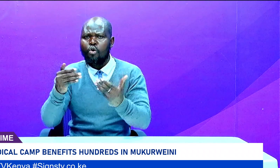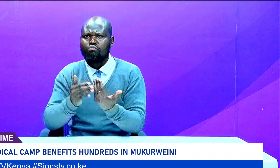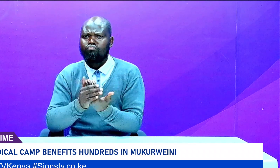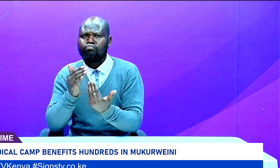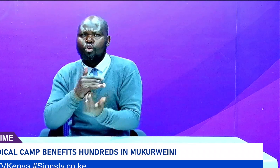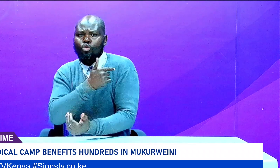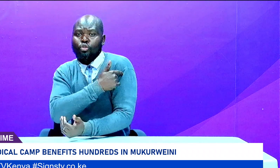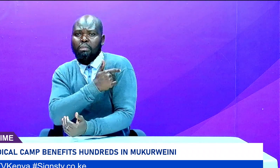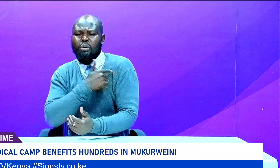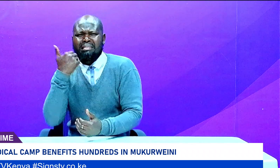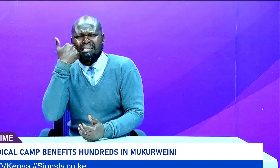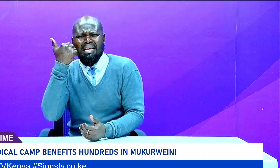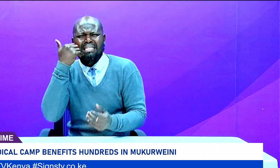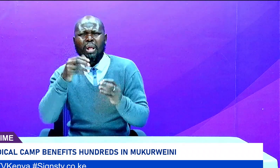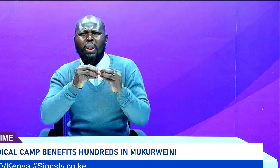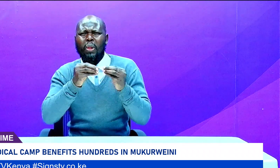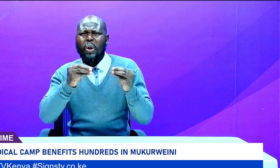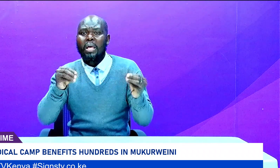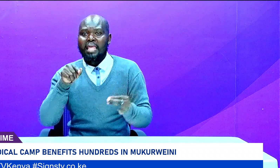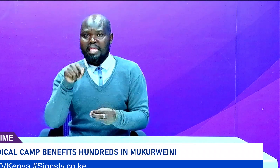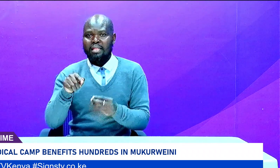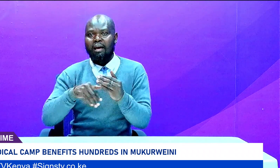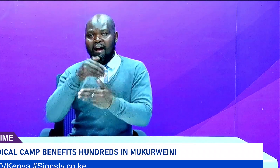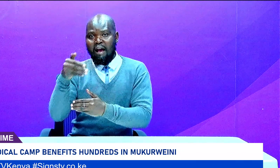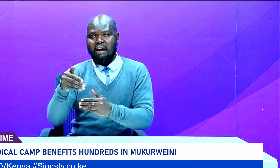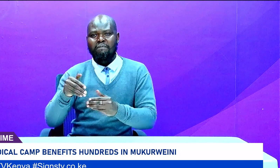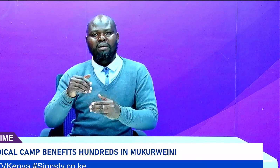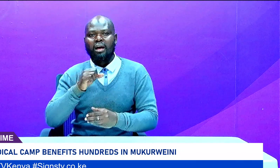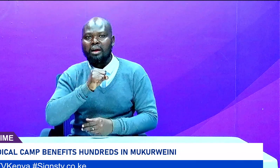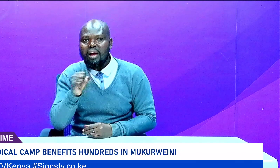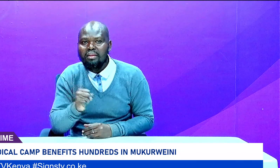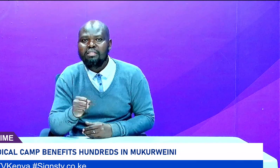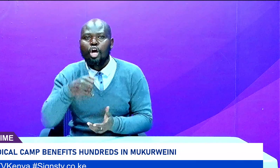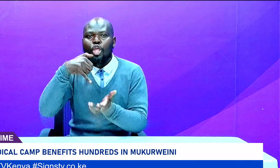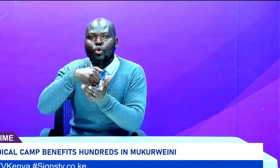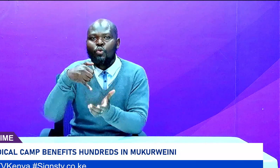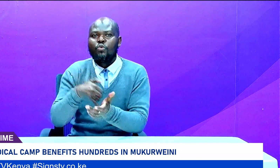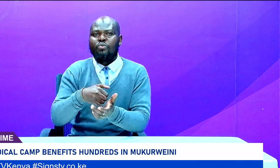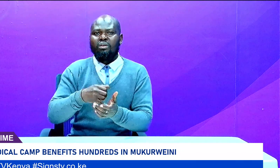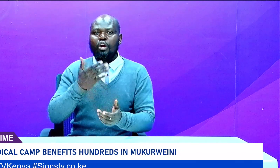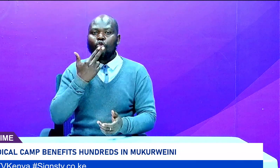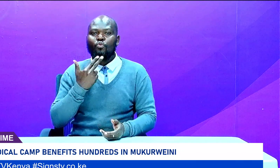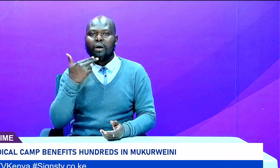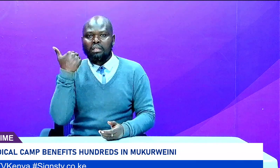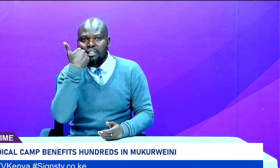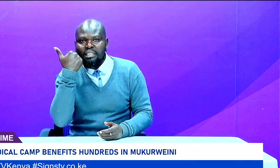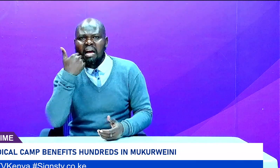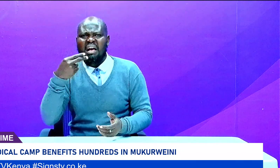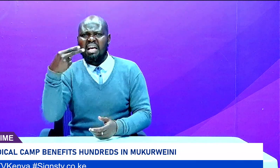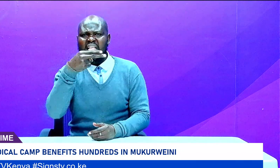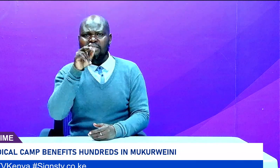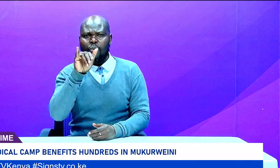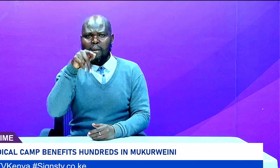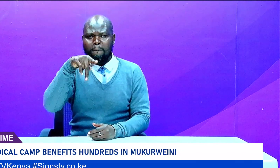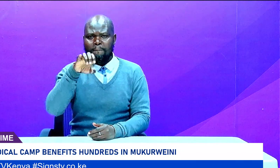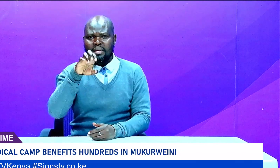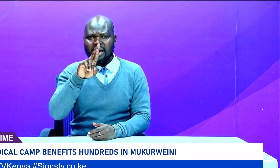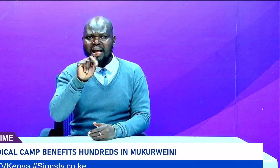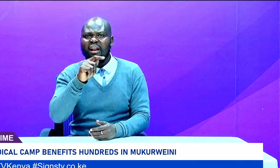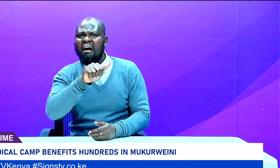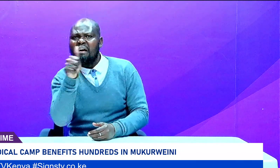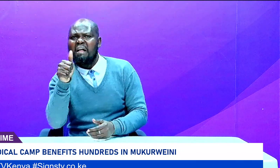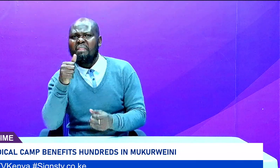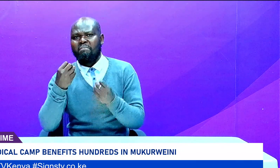Professor Teresa Mutahi, primarily focused on treating chronic illnesses among the elderly,